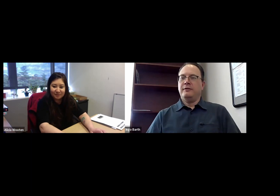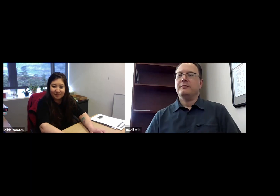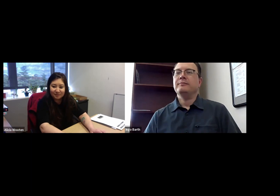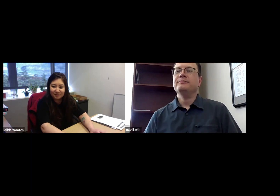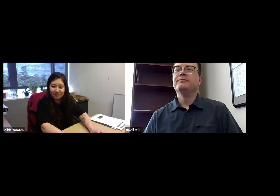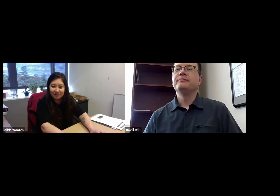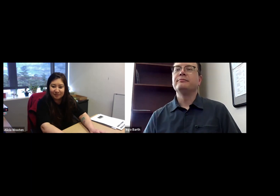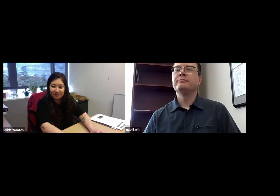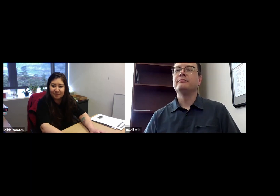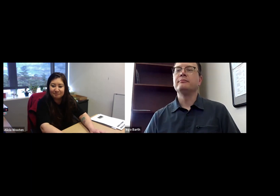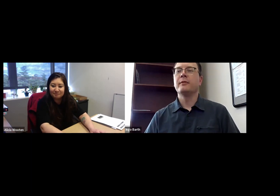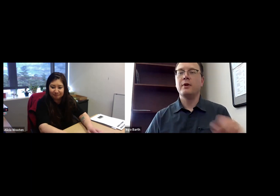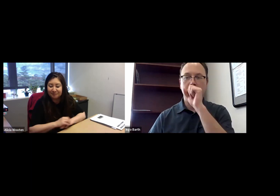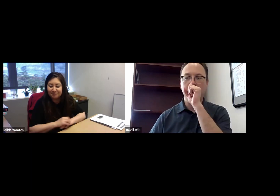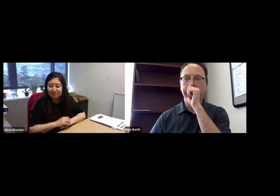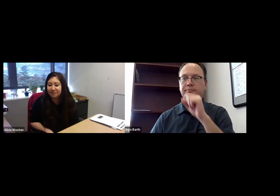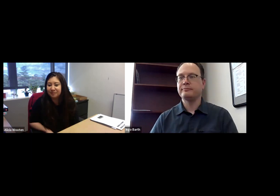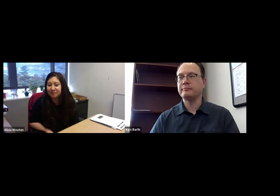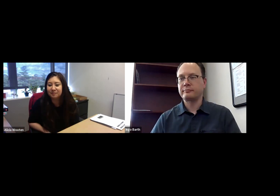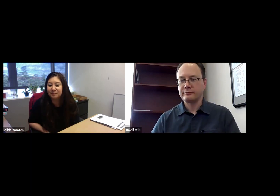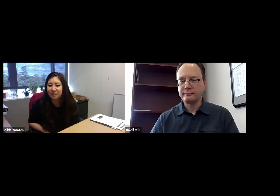That's right, Audrey.